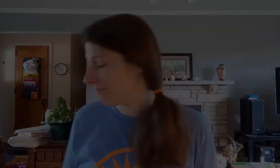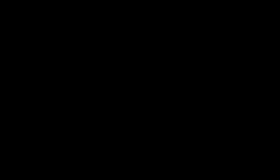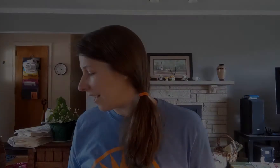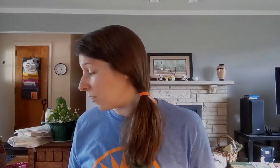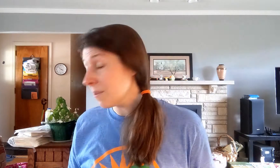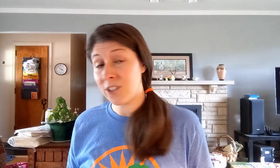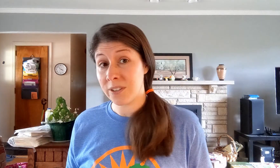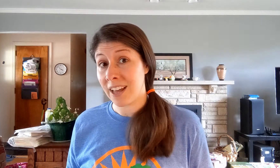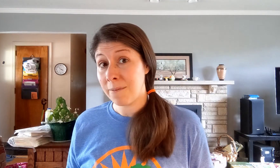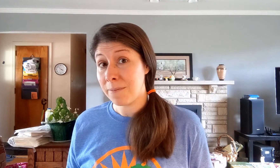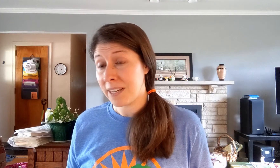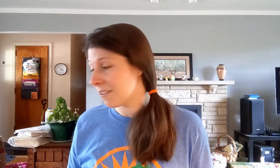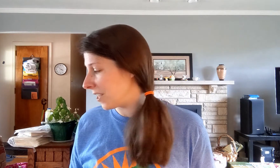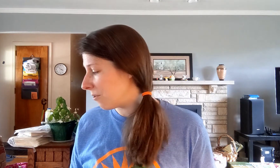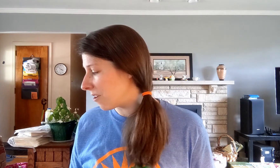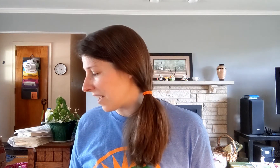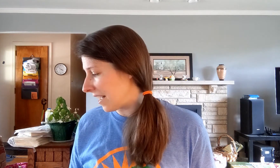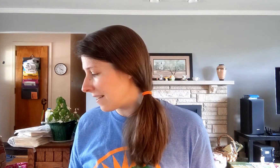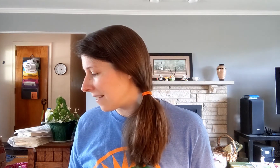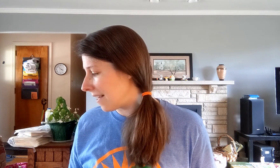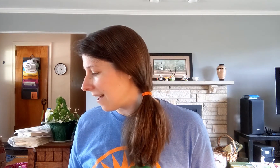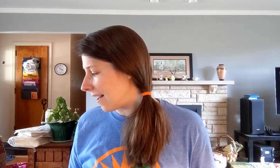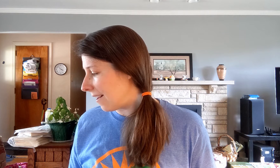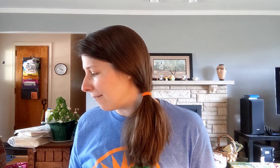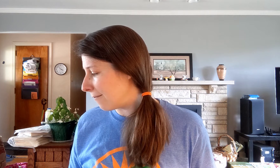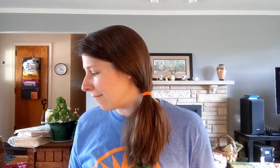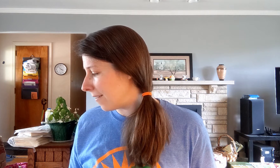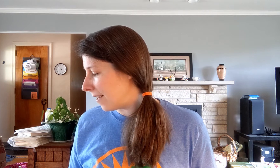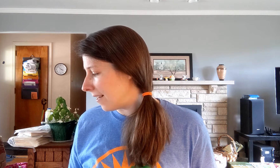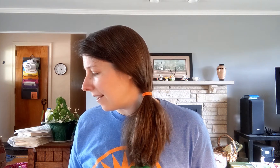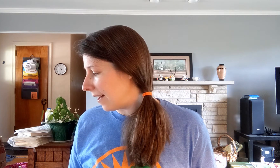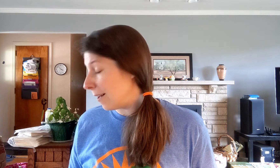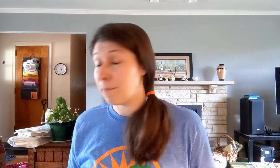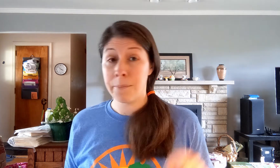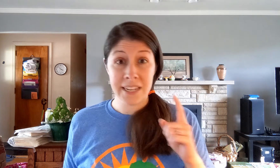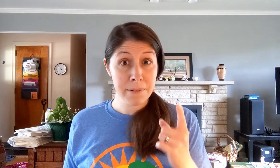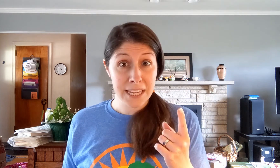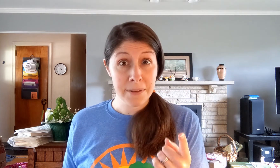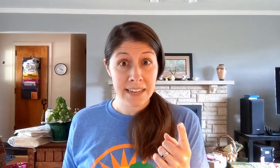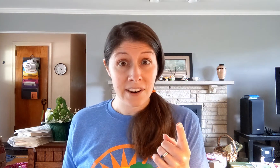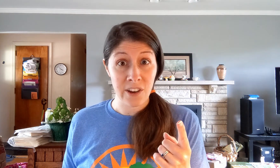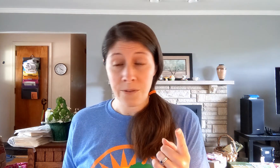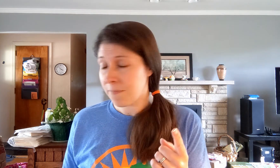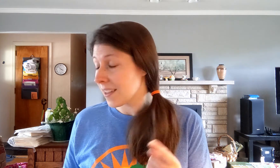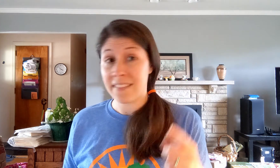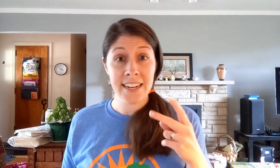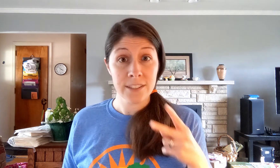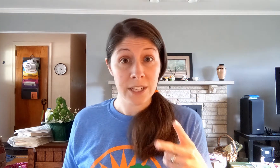And what I'm going to do is I'm going to play the recording of Buddy playing piano, and then I did a